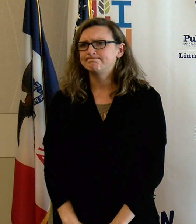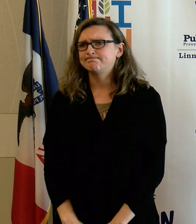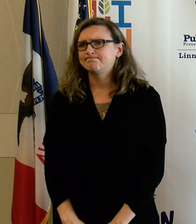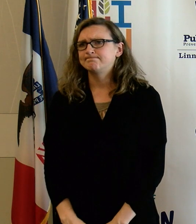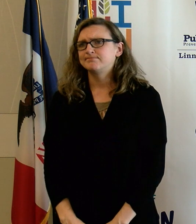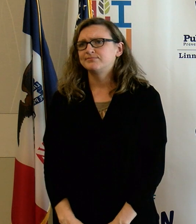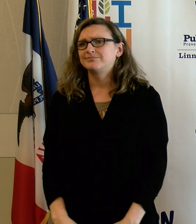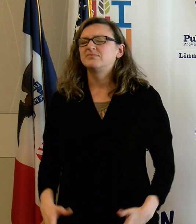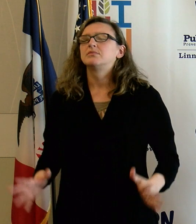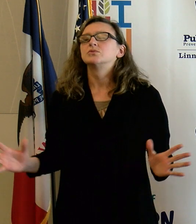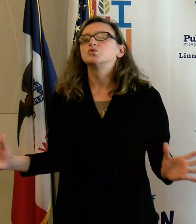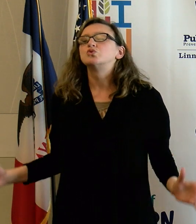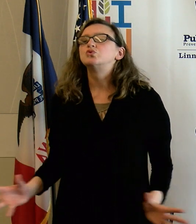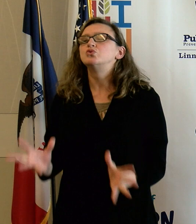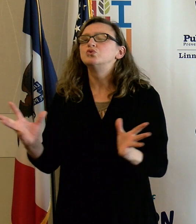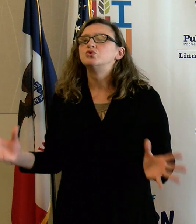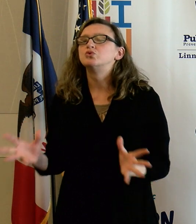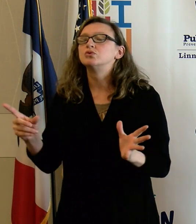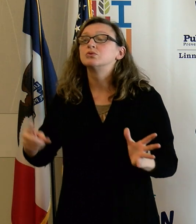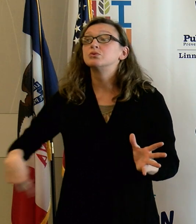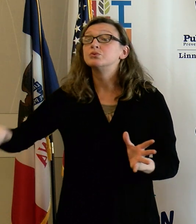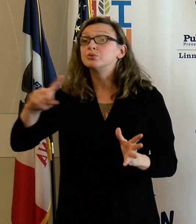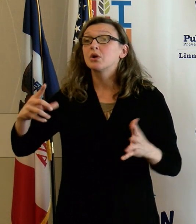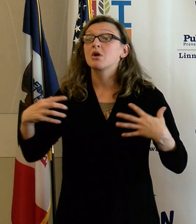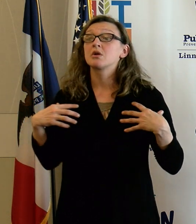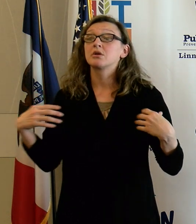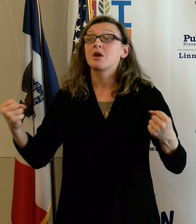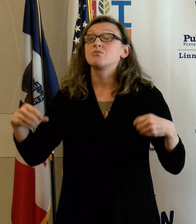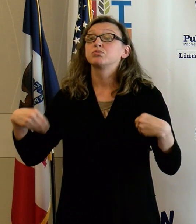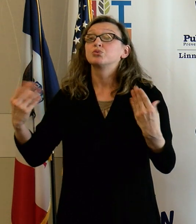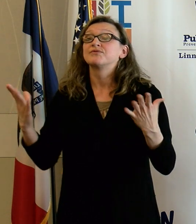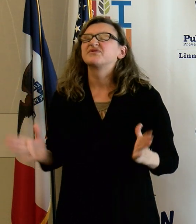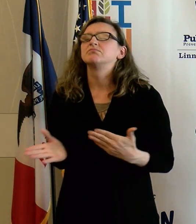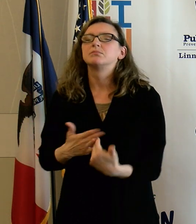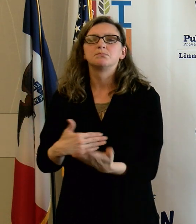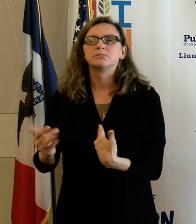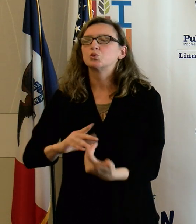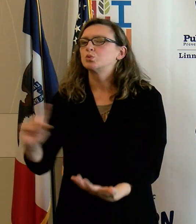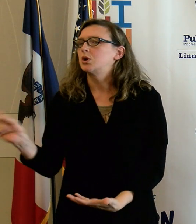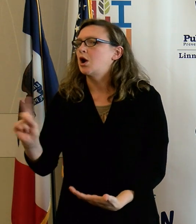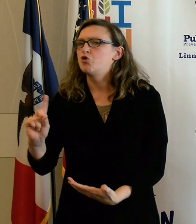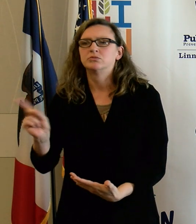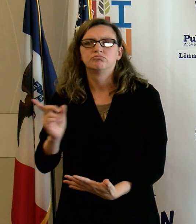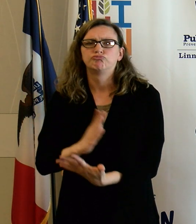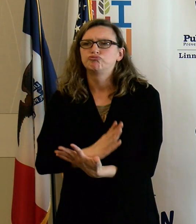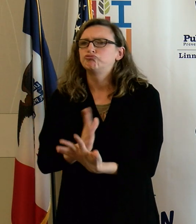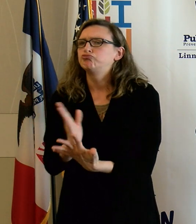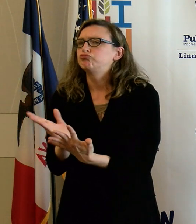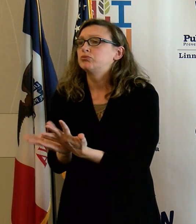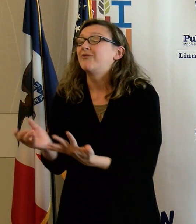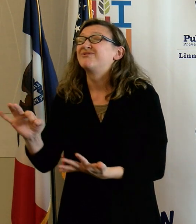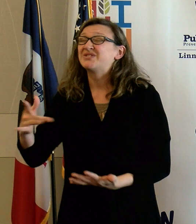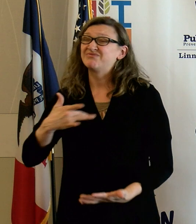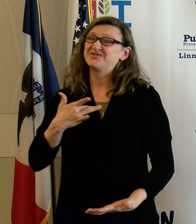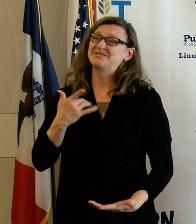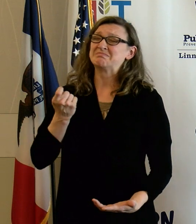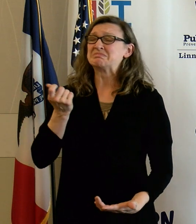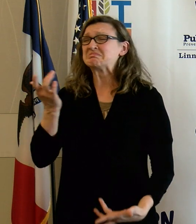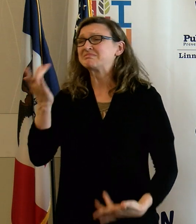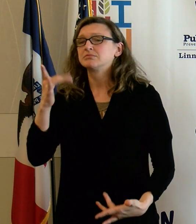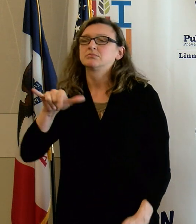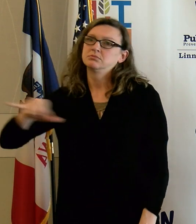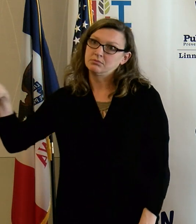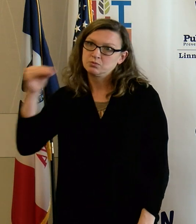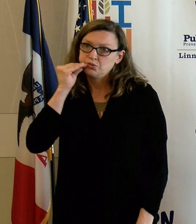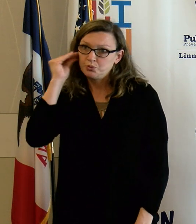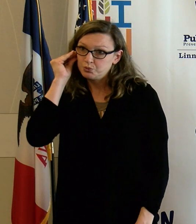healthcare providers at all levels of service to stay home when ill. This is especially